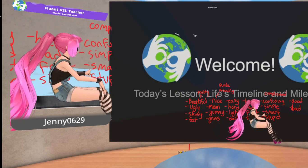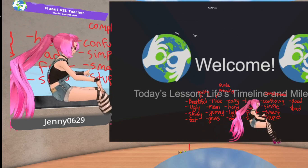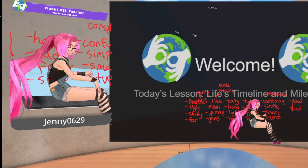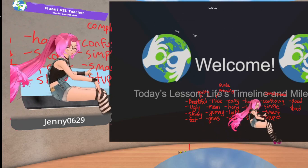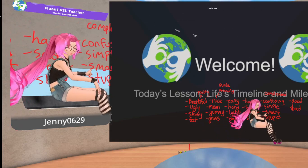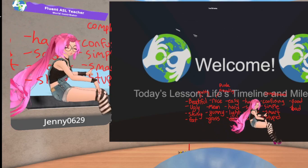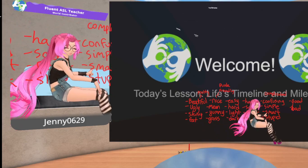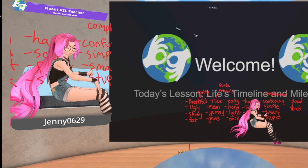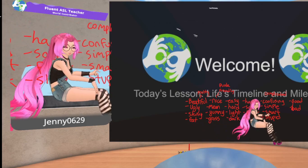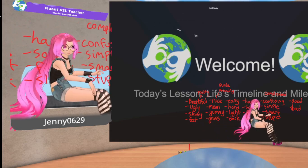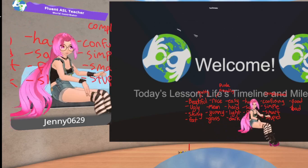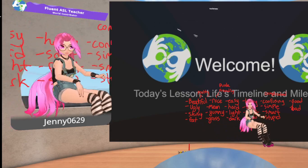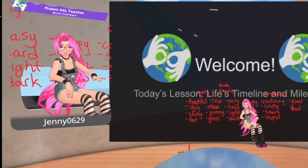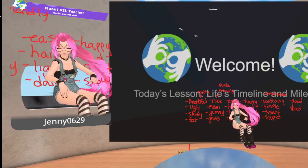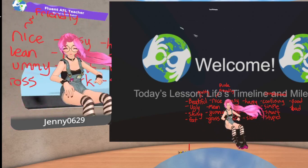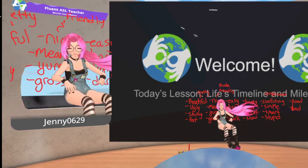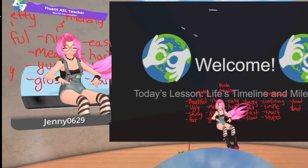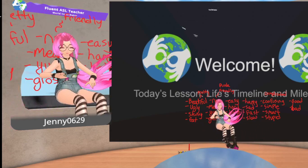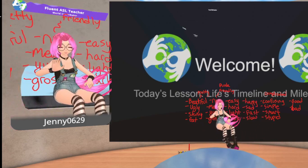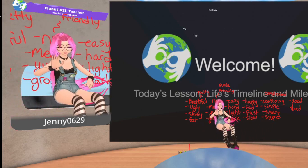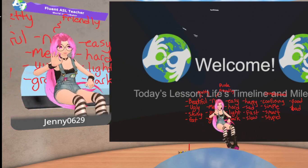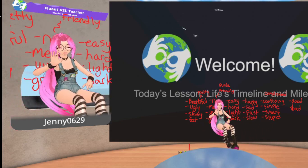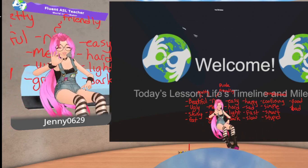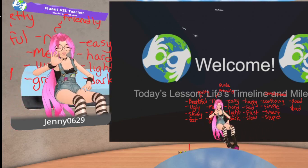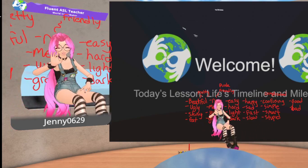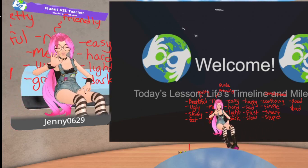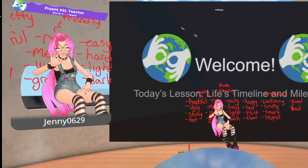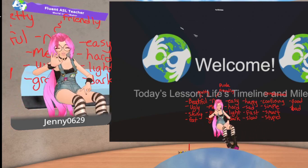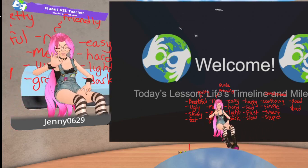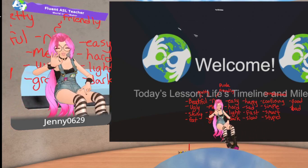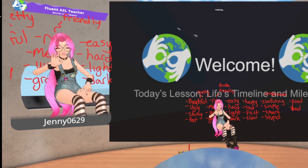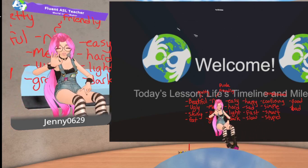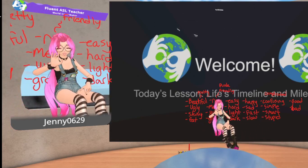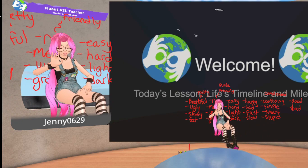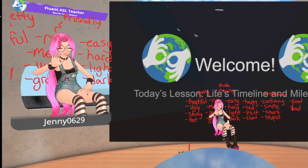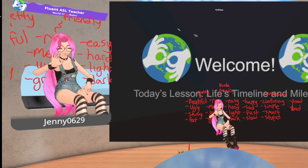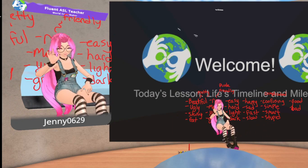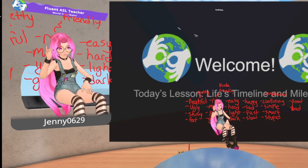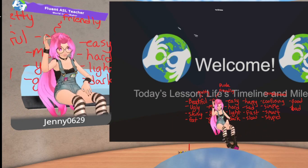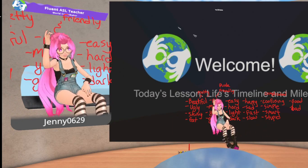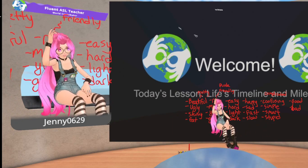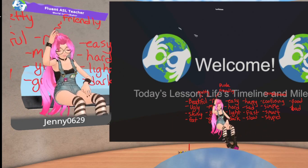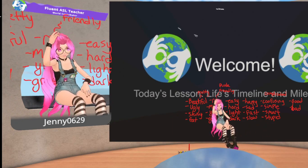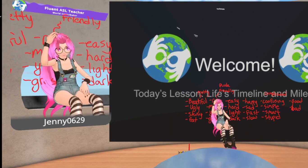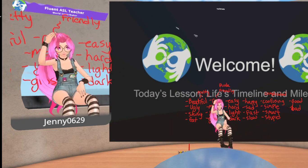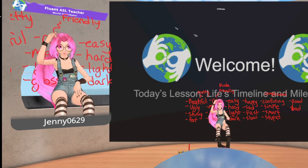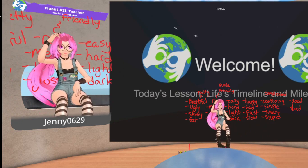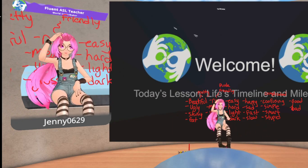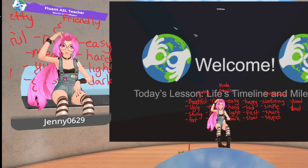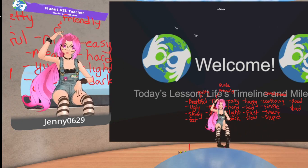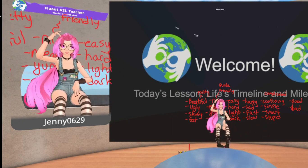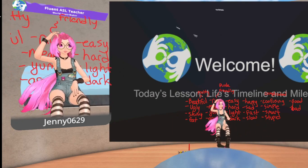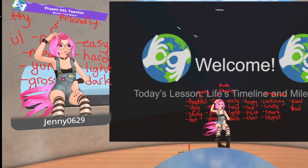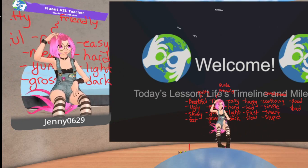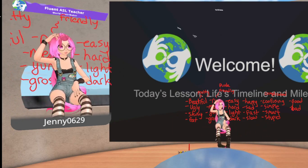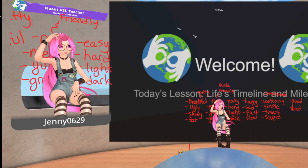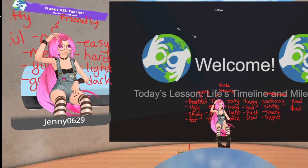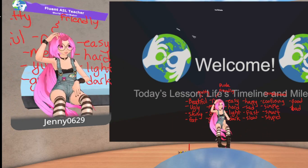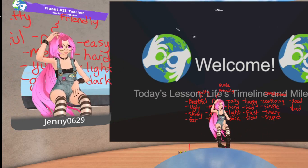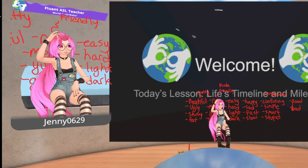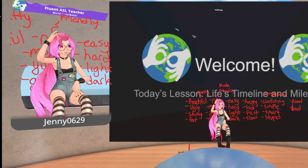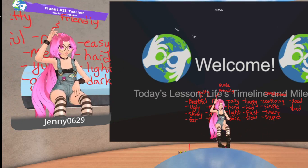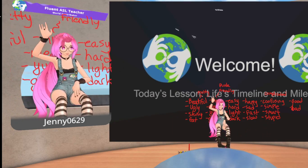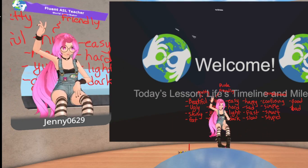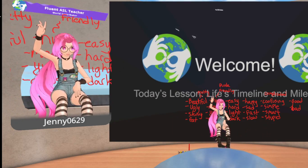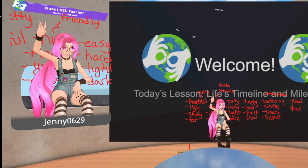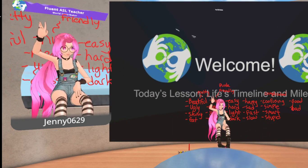Smart, smart, so smart. You're gonna have a middle finger down on the like kind of temple of